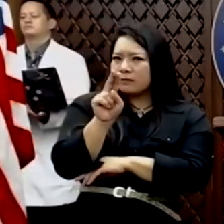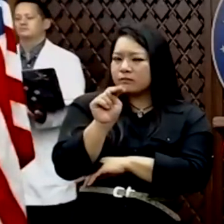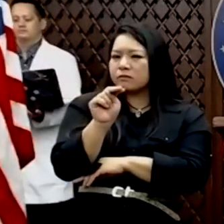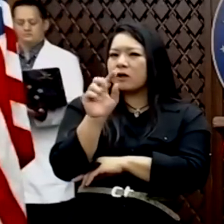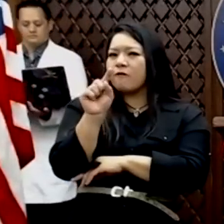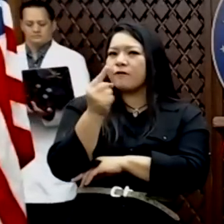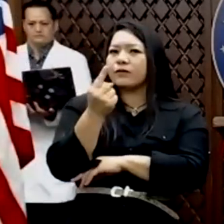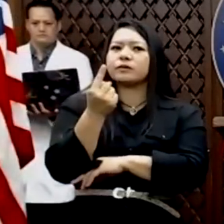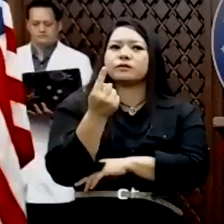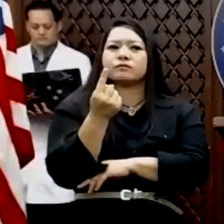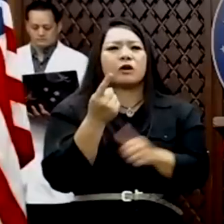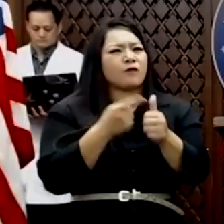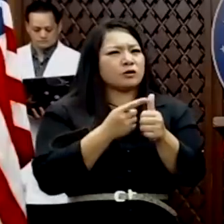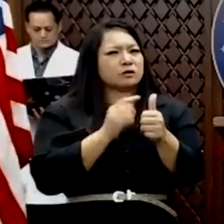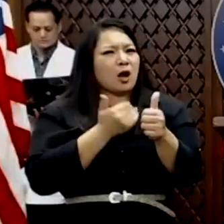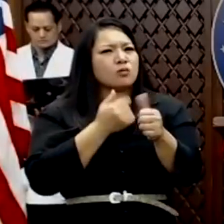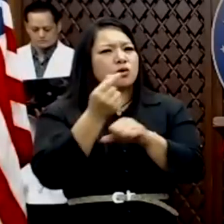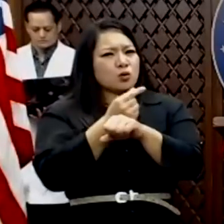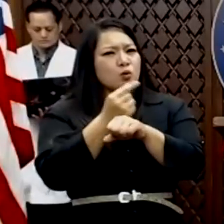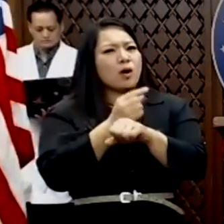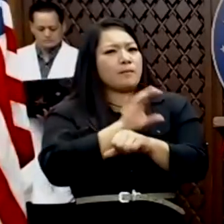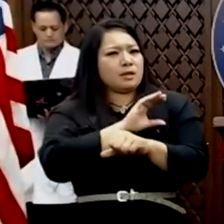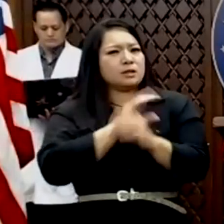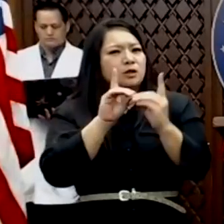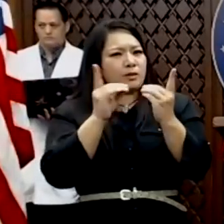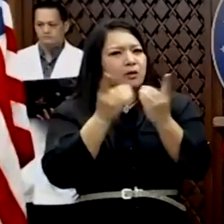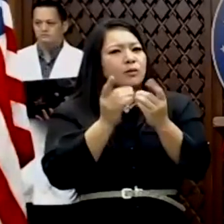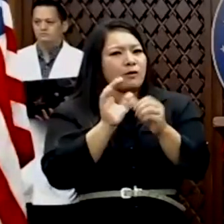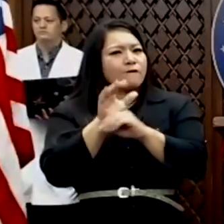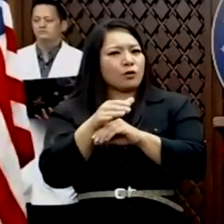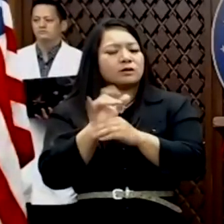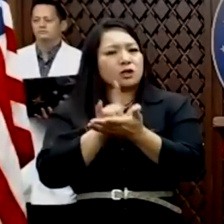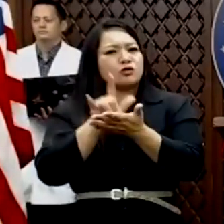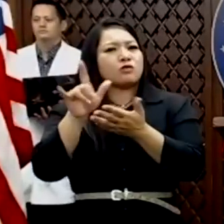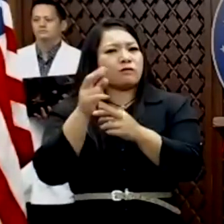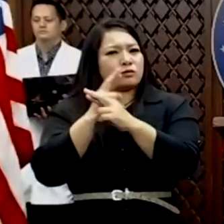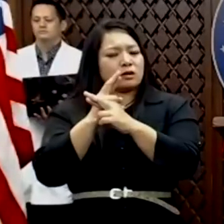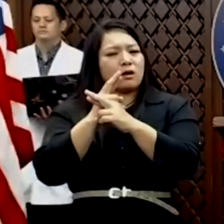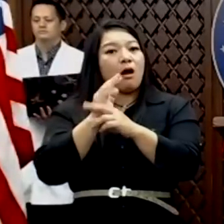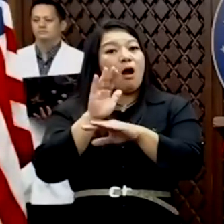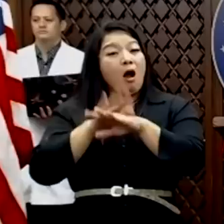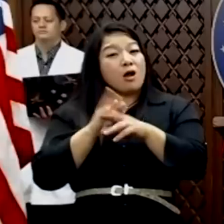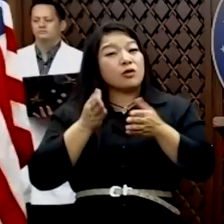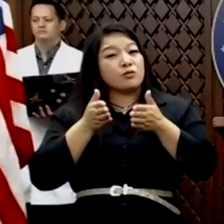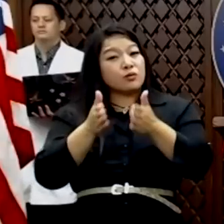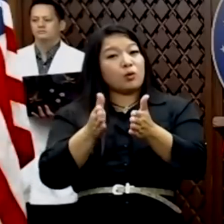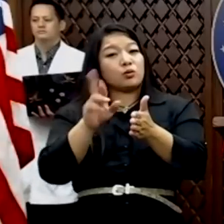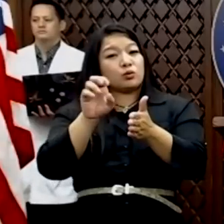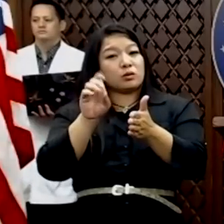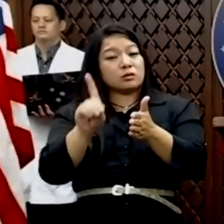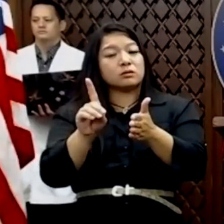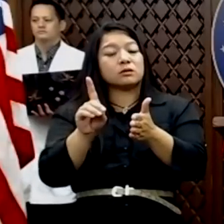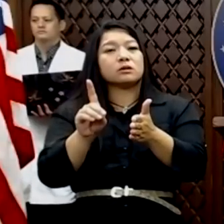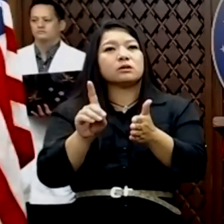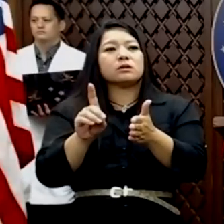first, of course, our Guam Police Department will enforce the travel restrictions on the roadways. And